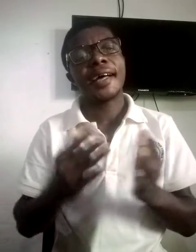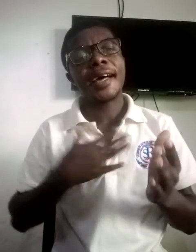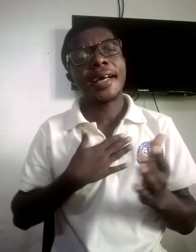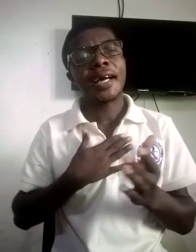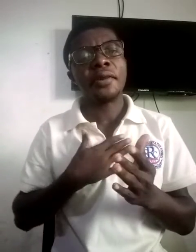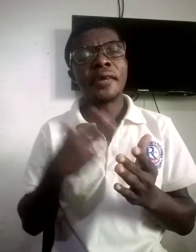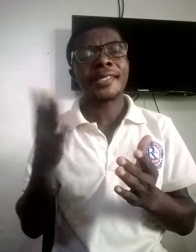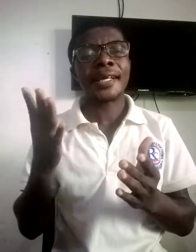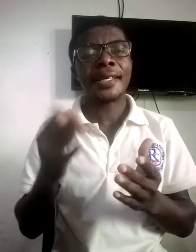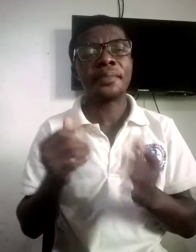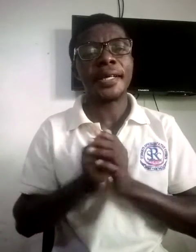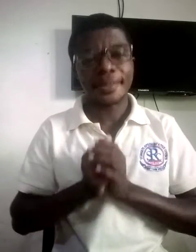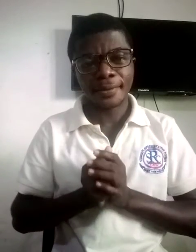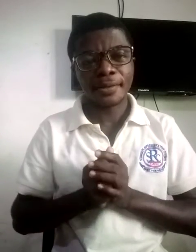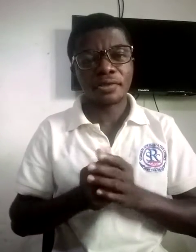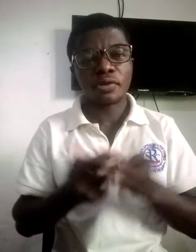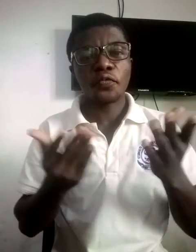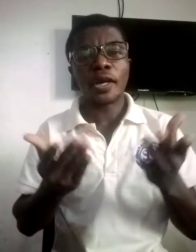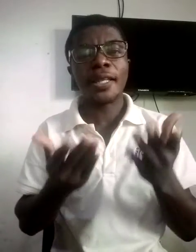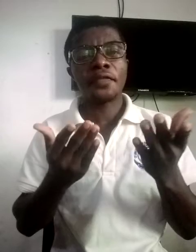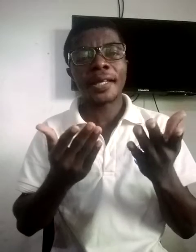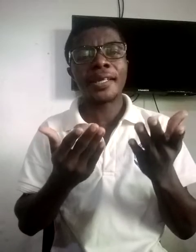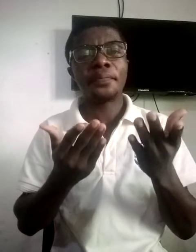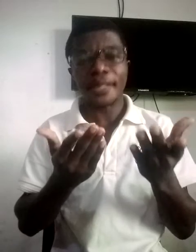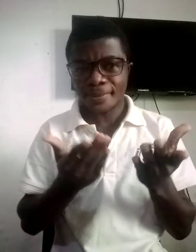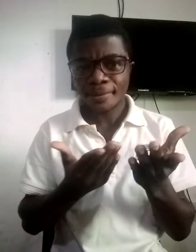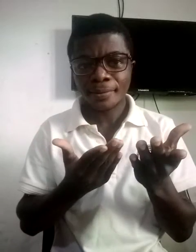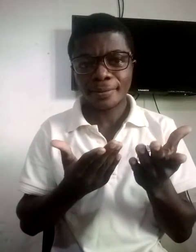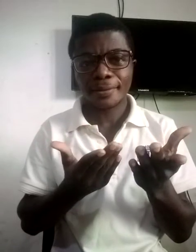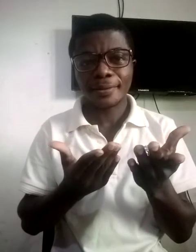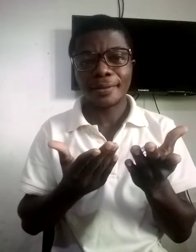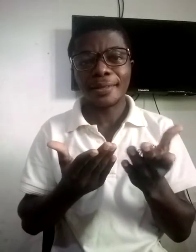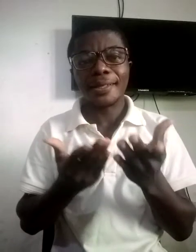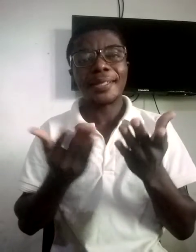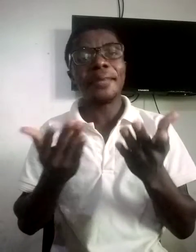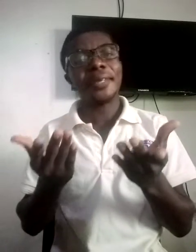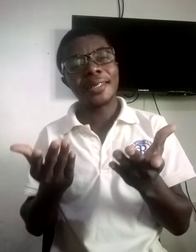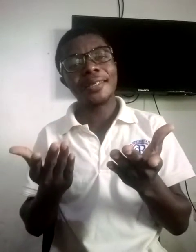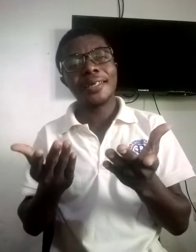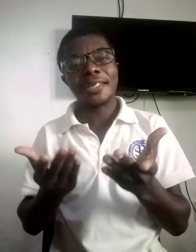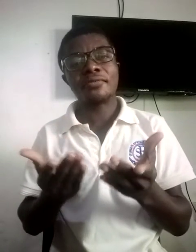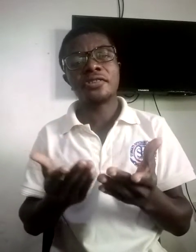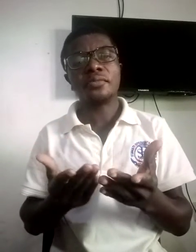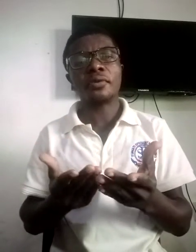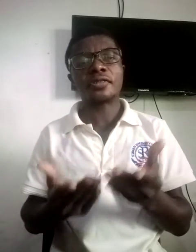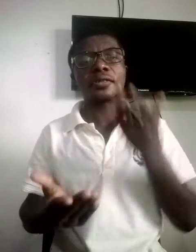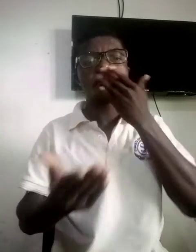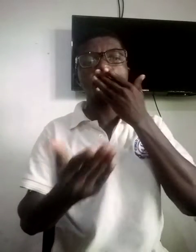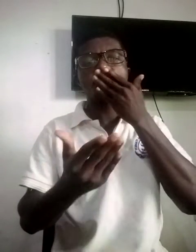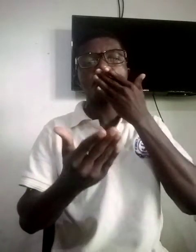I am a right-handed person. So if you are a left-handed person, the meaning is going to be what?